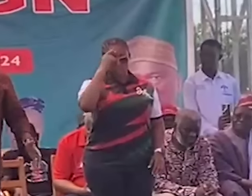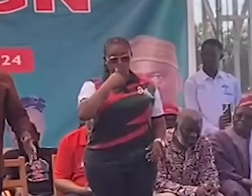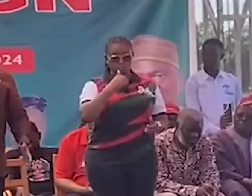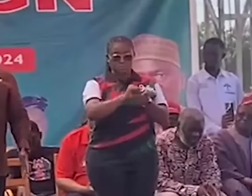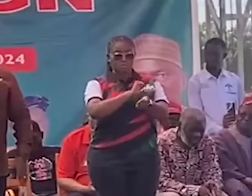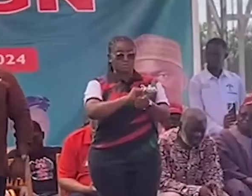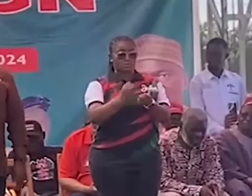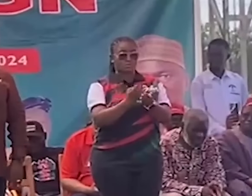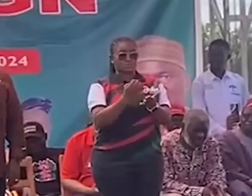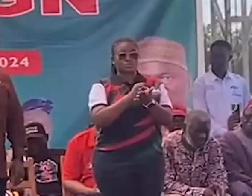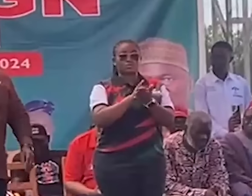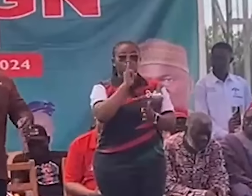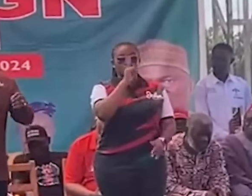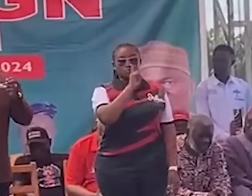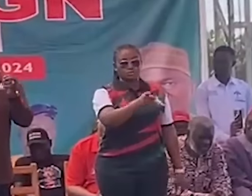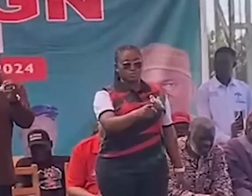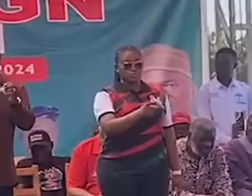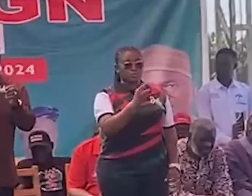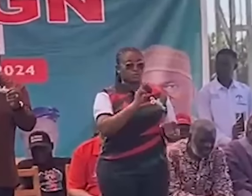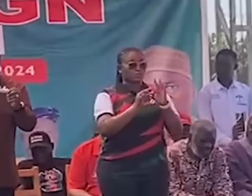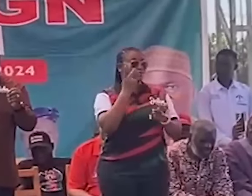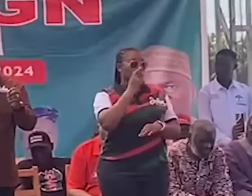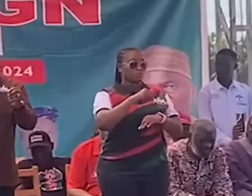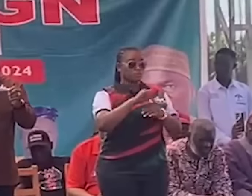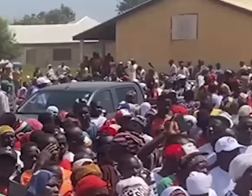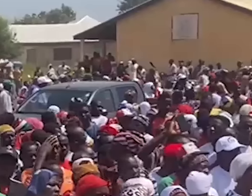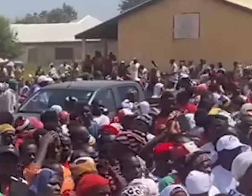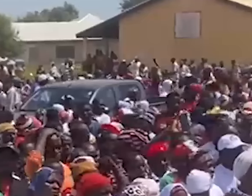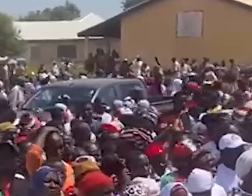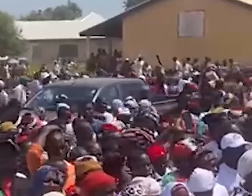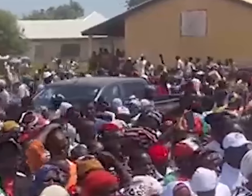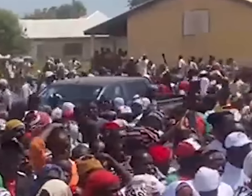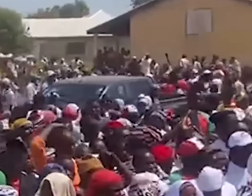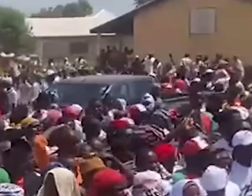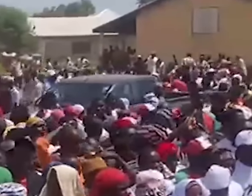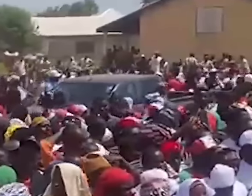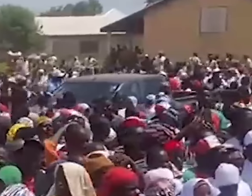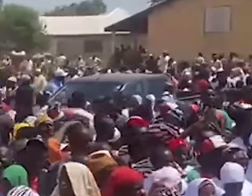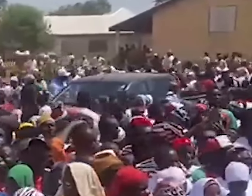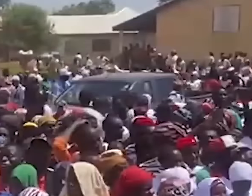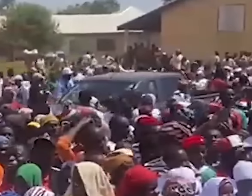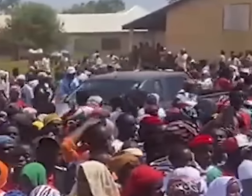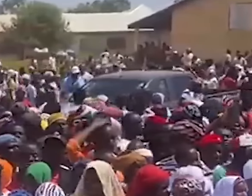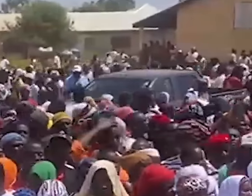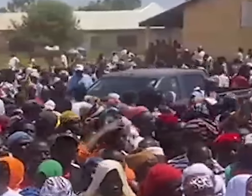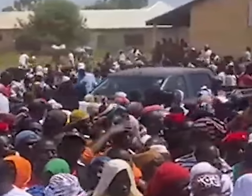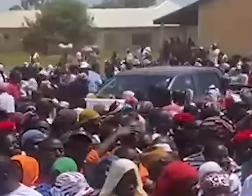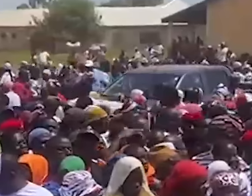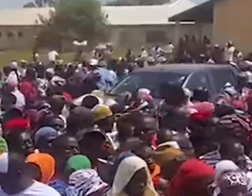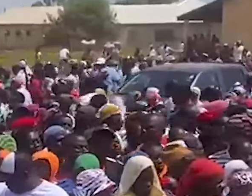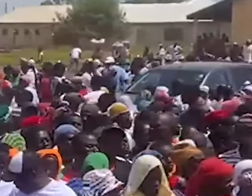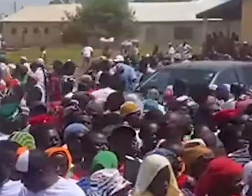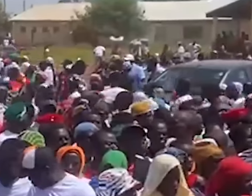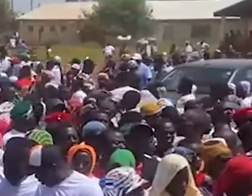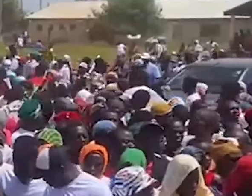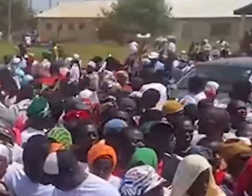destroyed the economy. That is the truth. Even if you look at the 50 questions he asked me, he has skillfully avoided the economy. There's